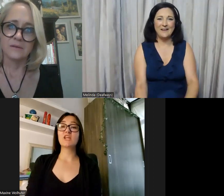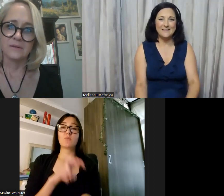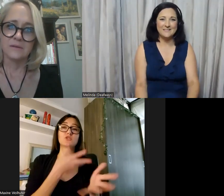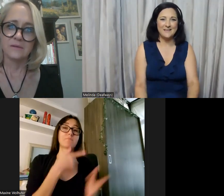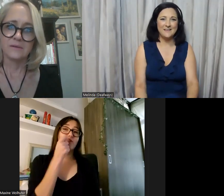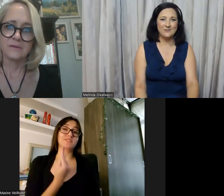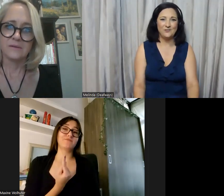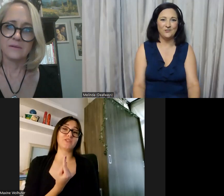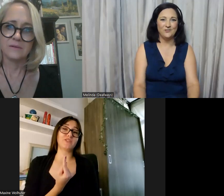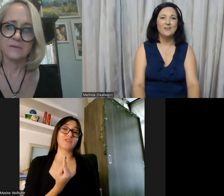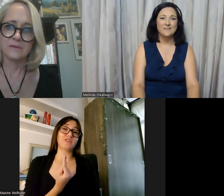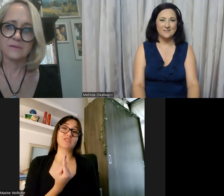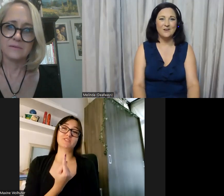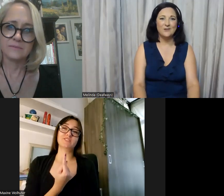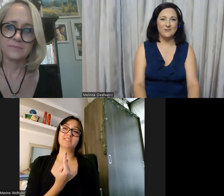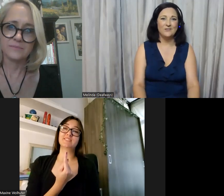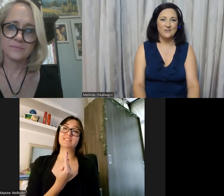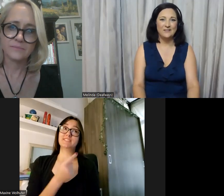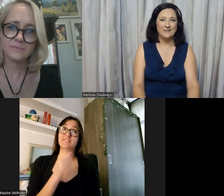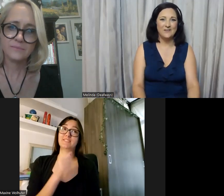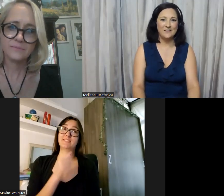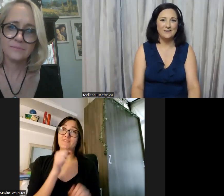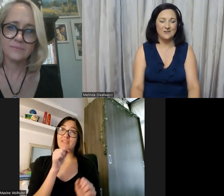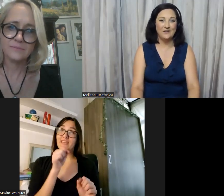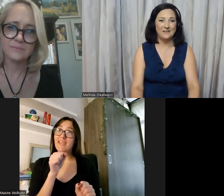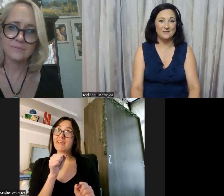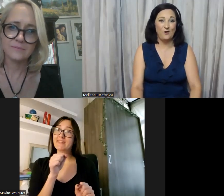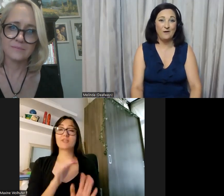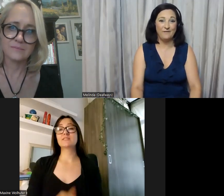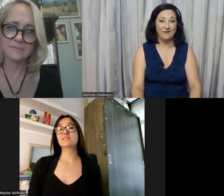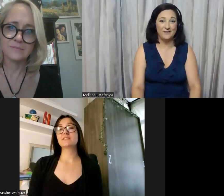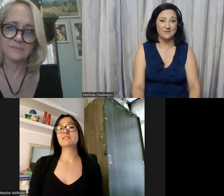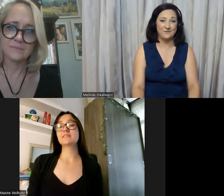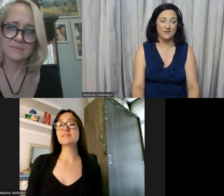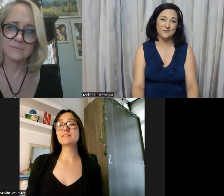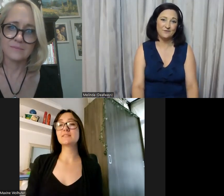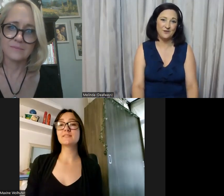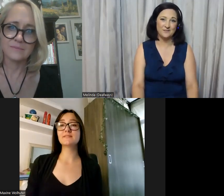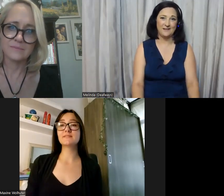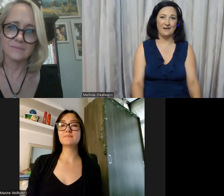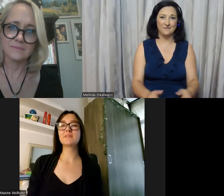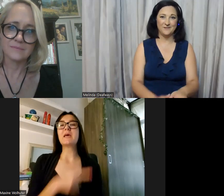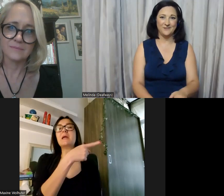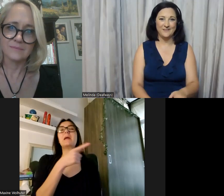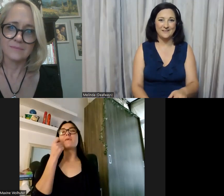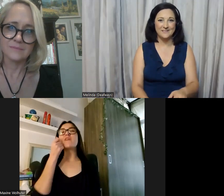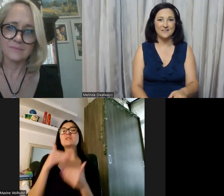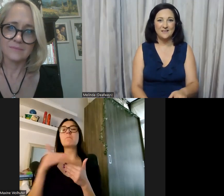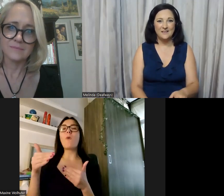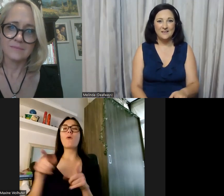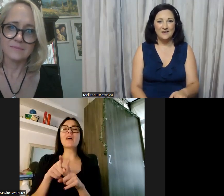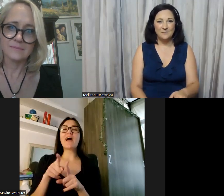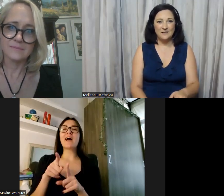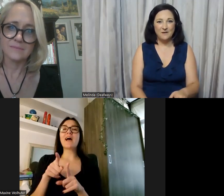Yes, no, I can send that to you. So yeah, it's from my father's first love. So